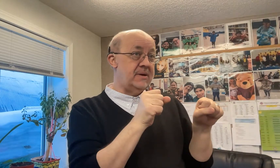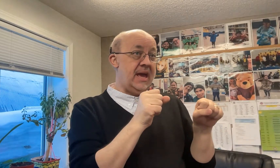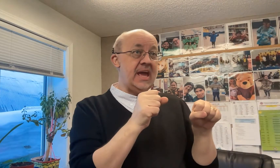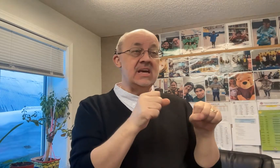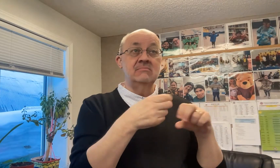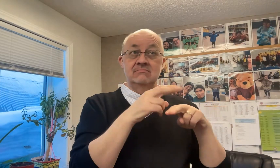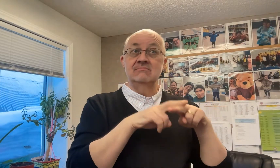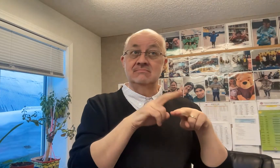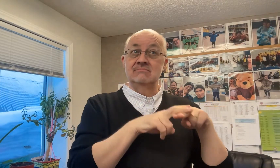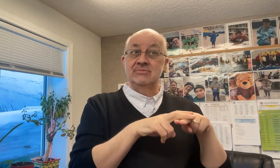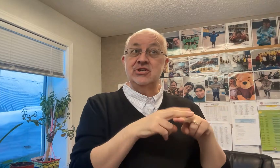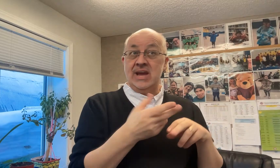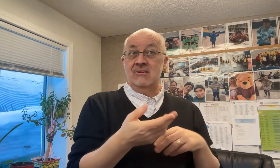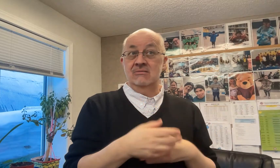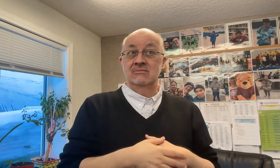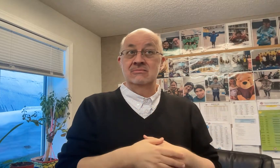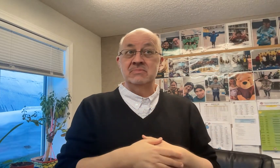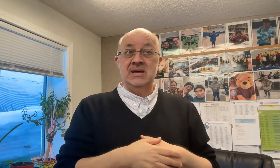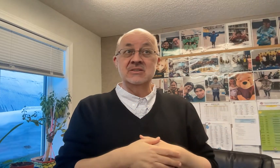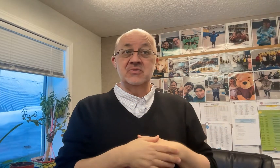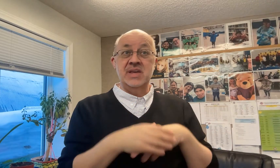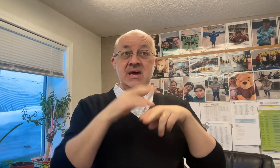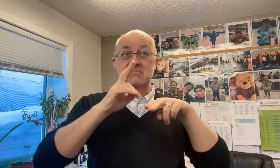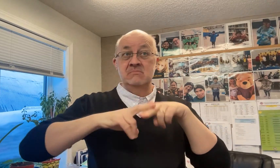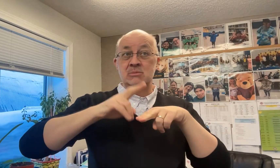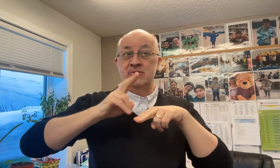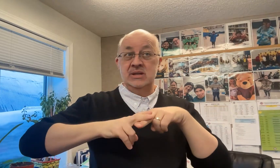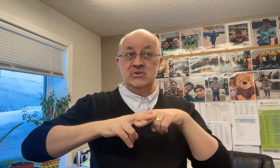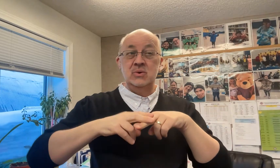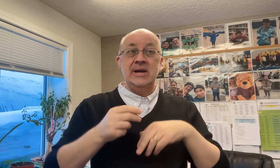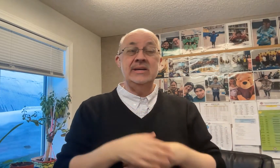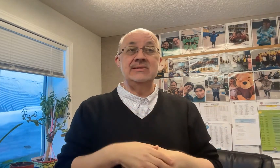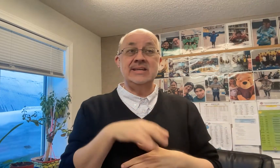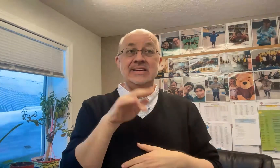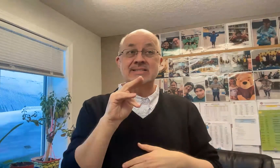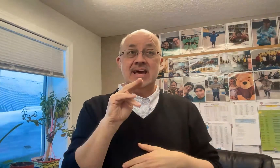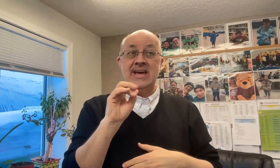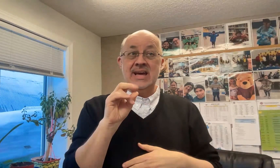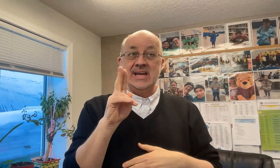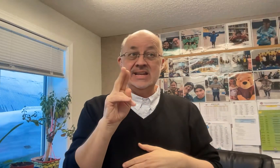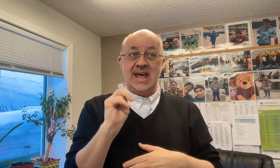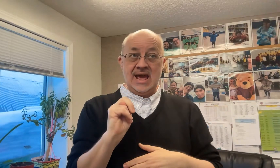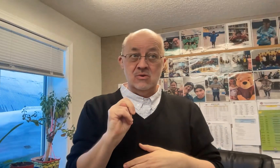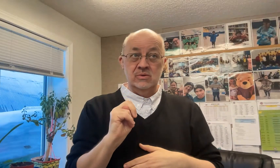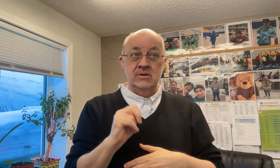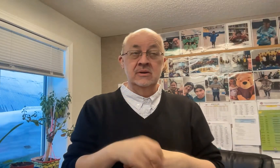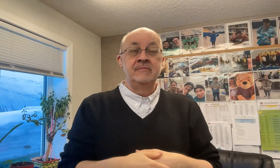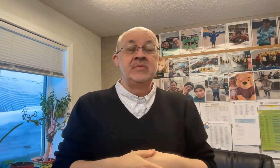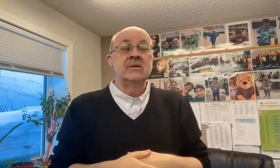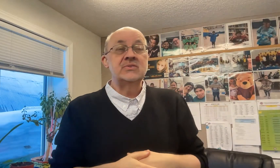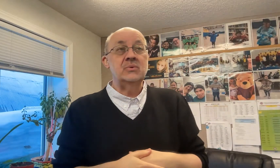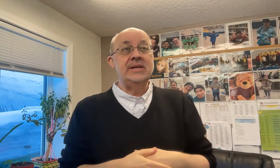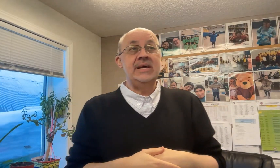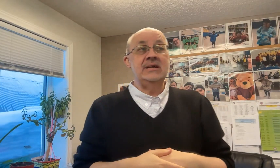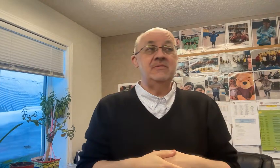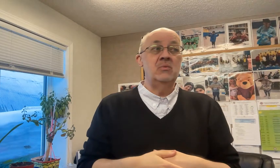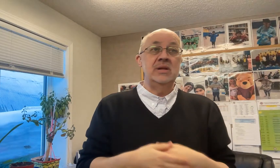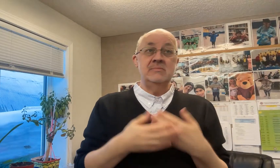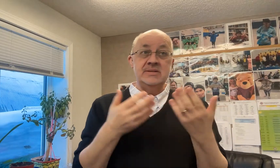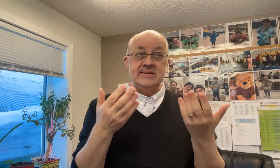a chair because for them, moving it twice is a noun. So again, if you want them to sit,